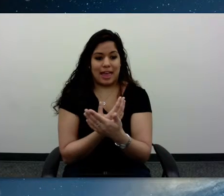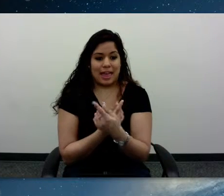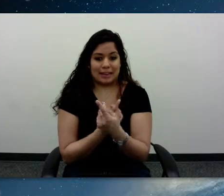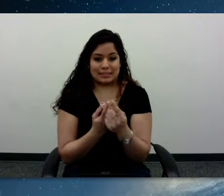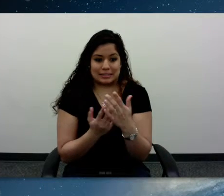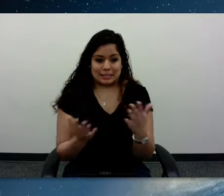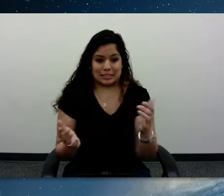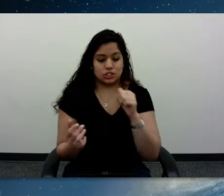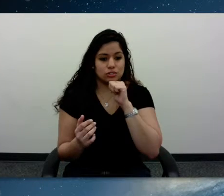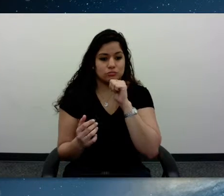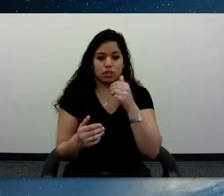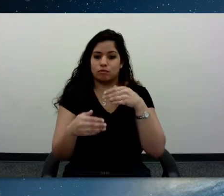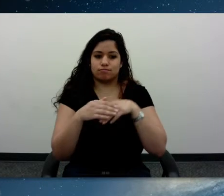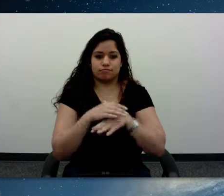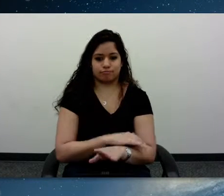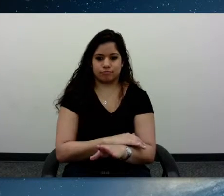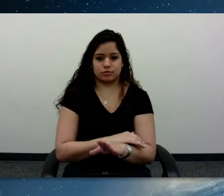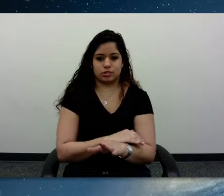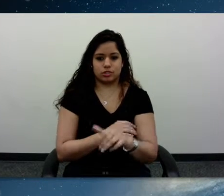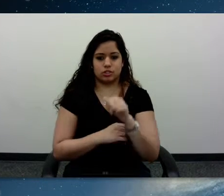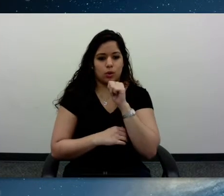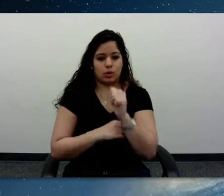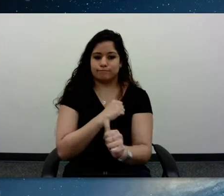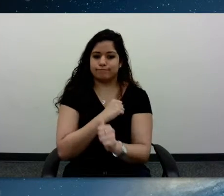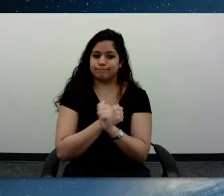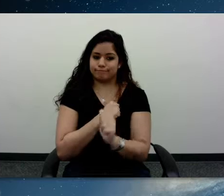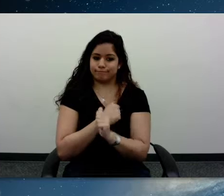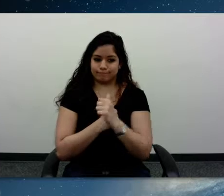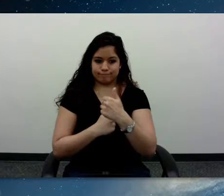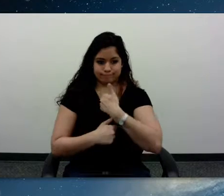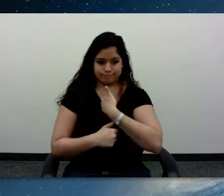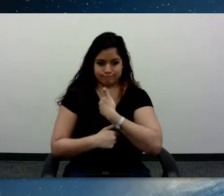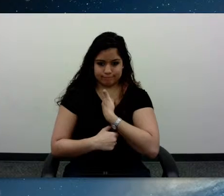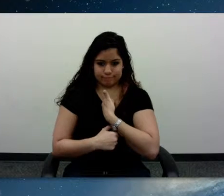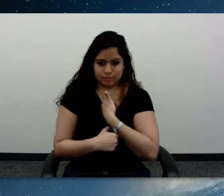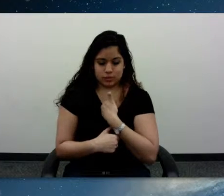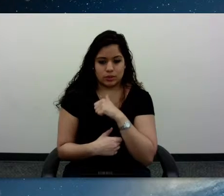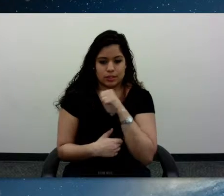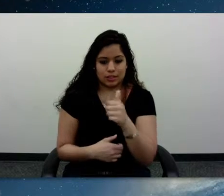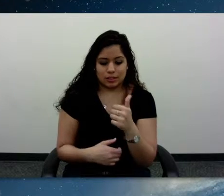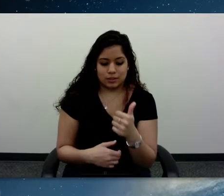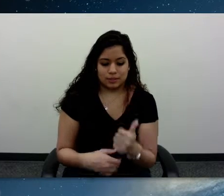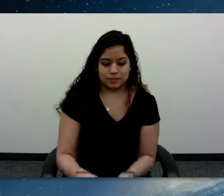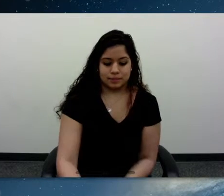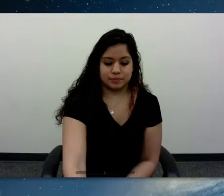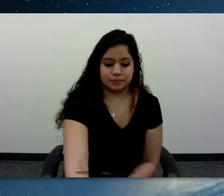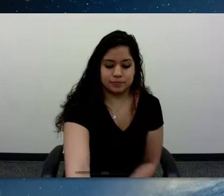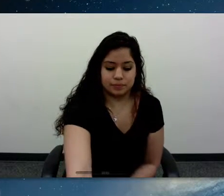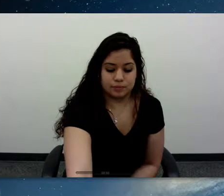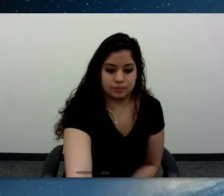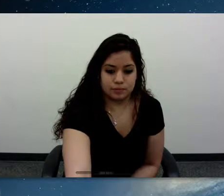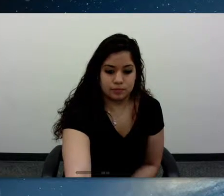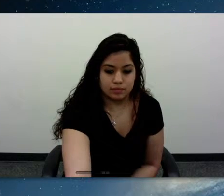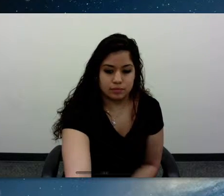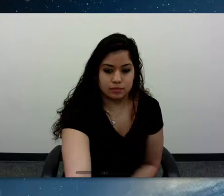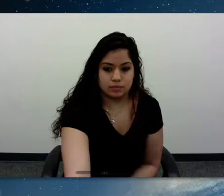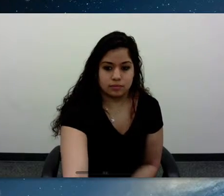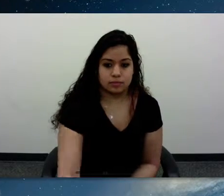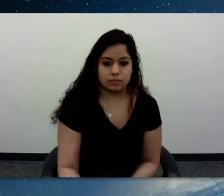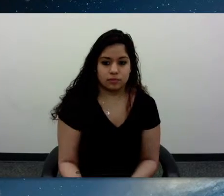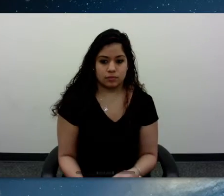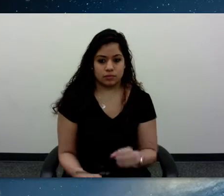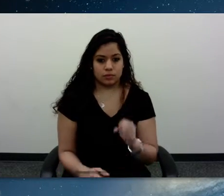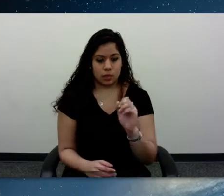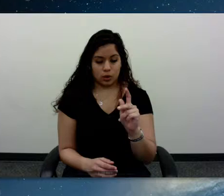you, we're not going to risk ourselves because we're no good to him if we're in danger ourselves. Okay, so the next thing we're going to do